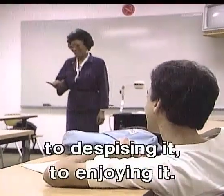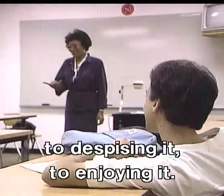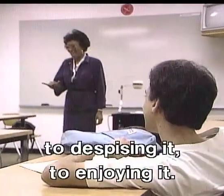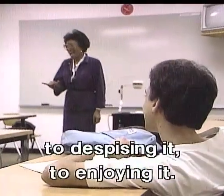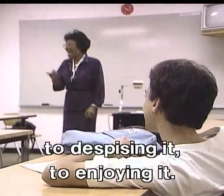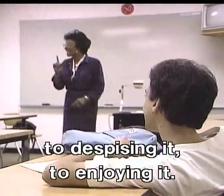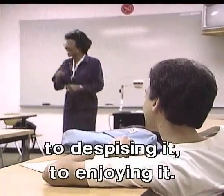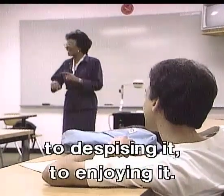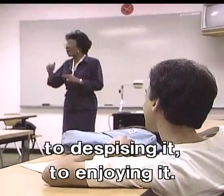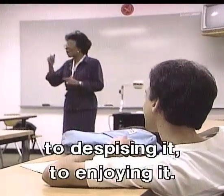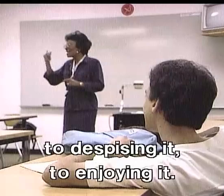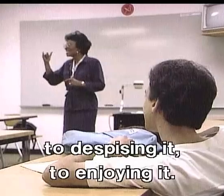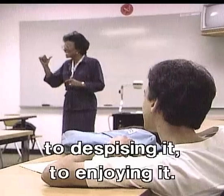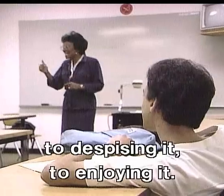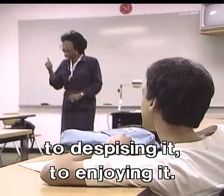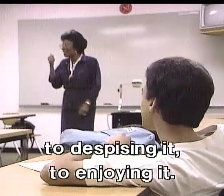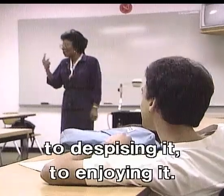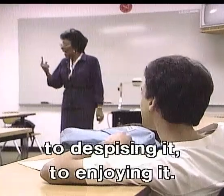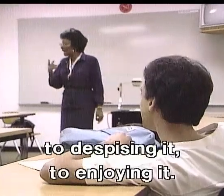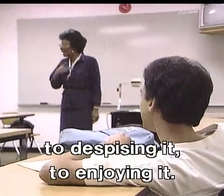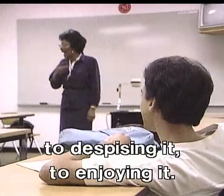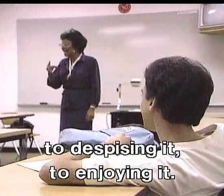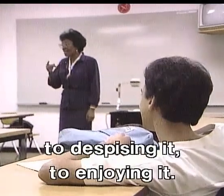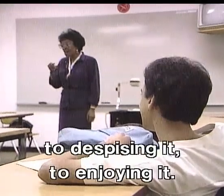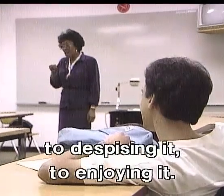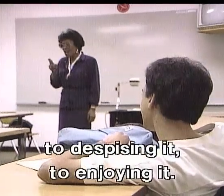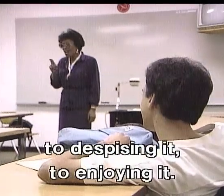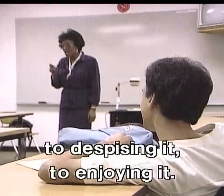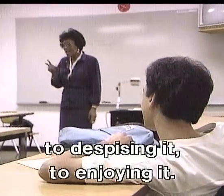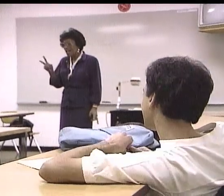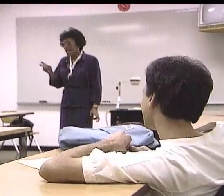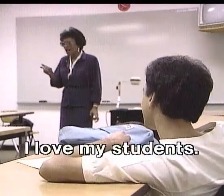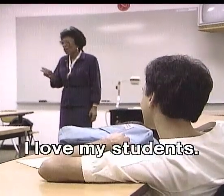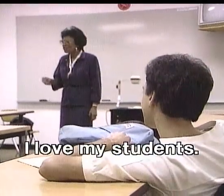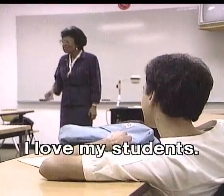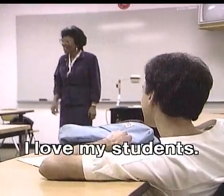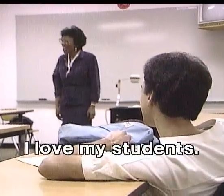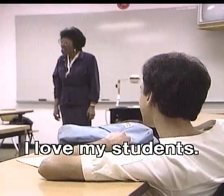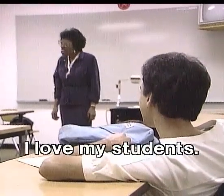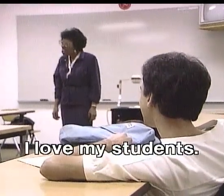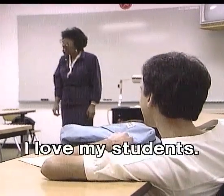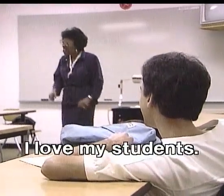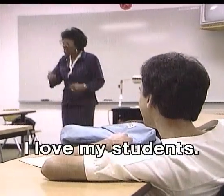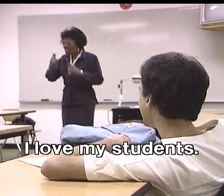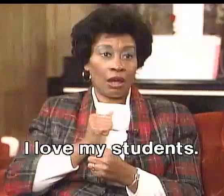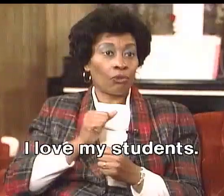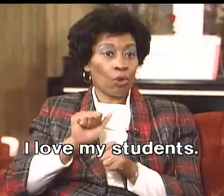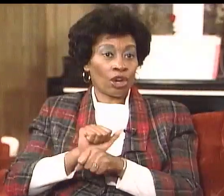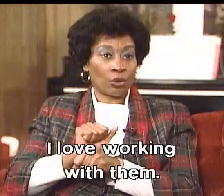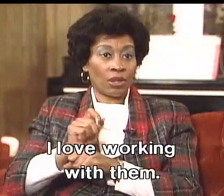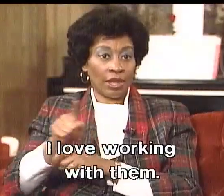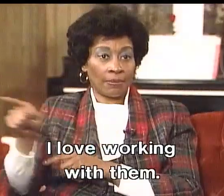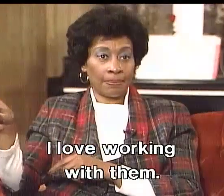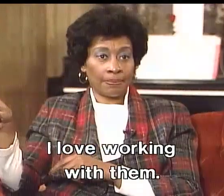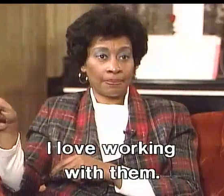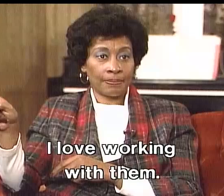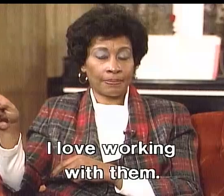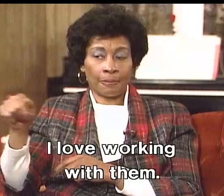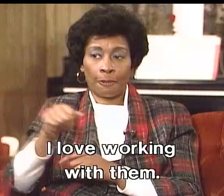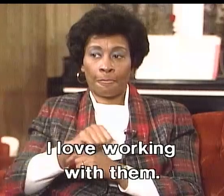to despising it, to enjoying it. I love my students. I love working with them.